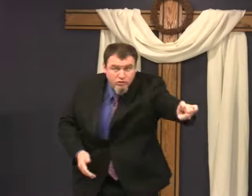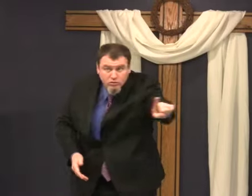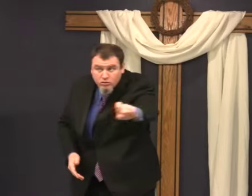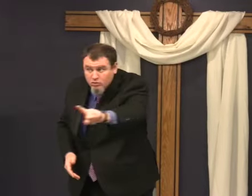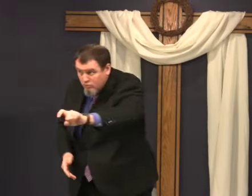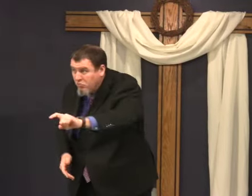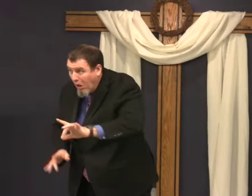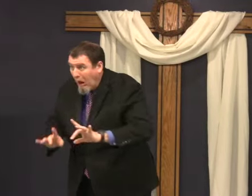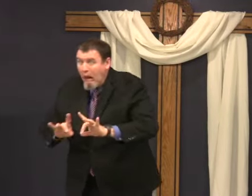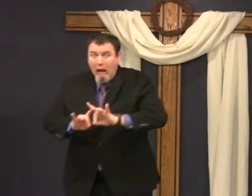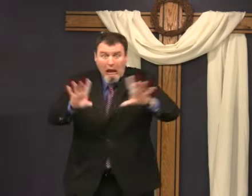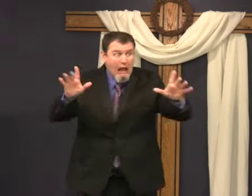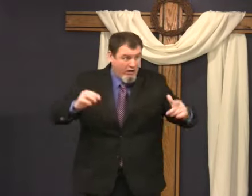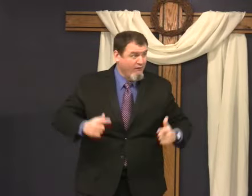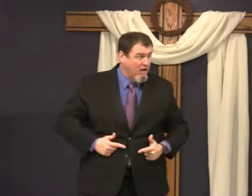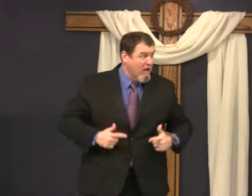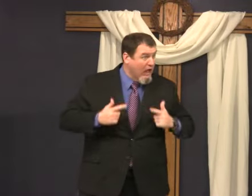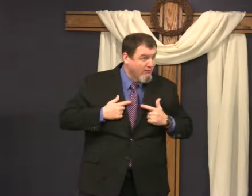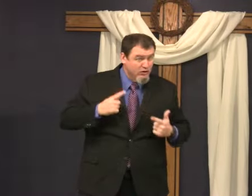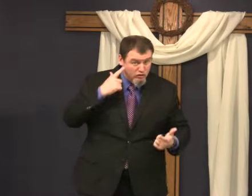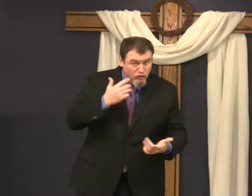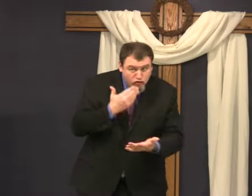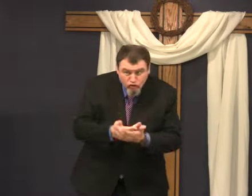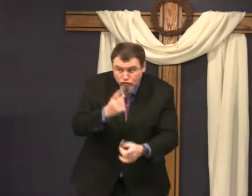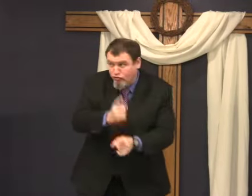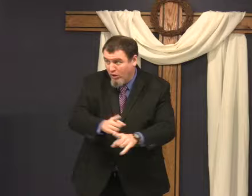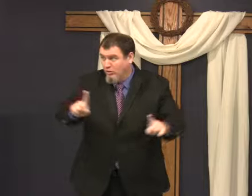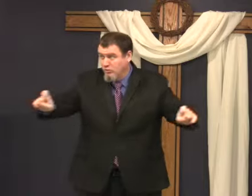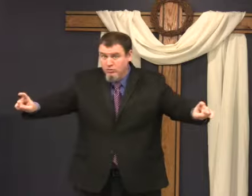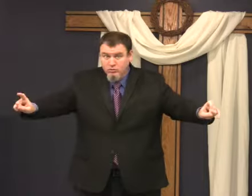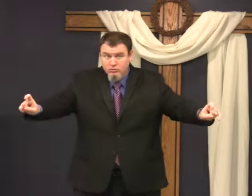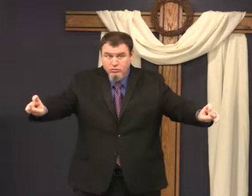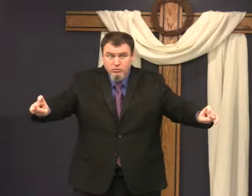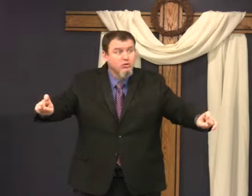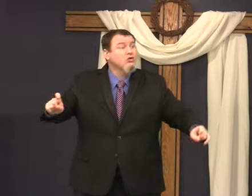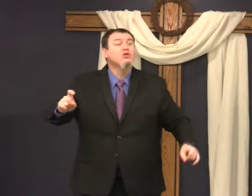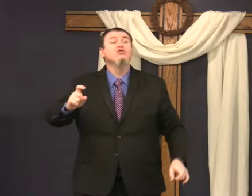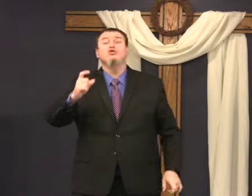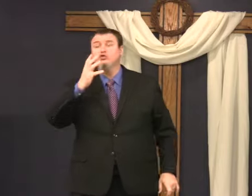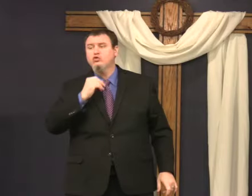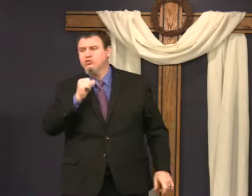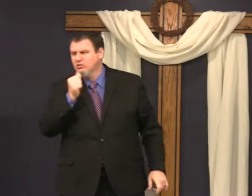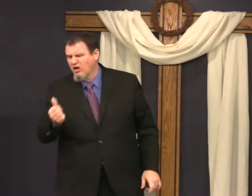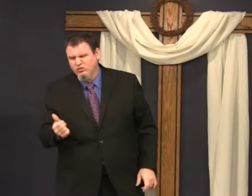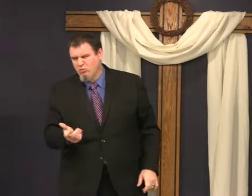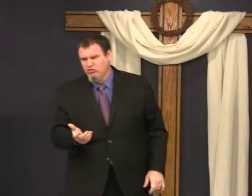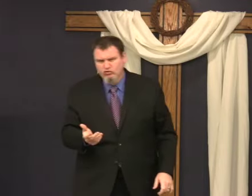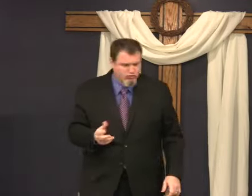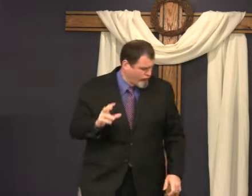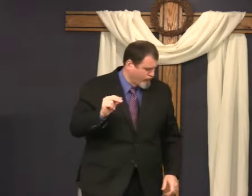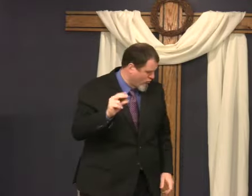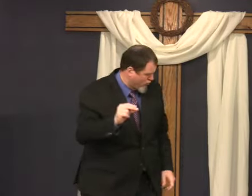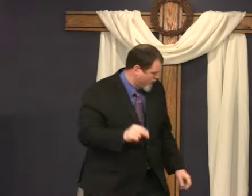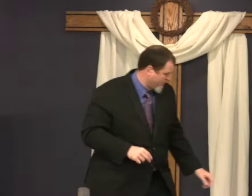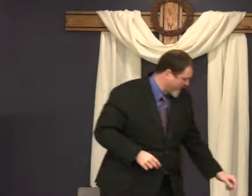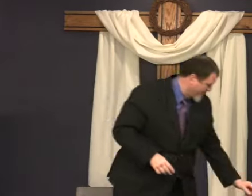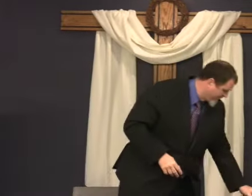Sound good? The light of life? Sounds good, right? The Jews didn't think so.